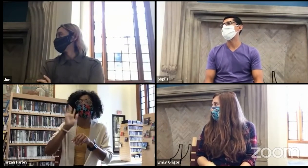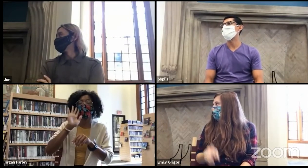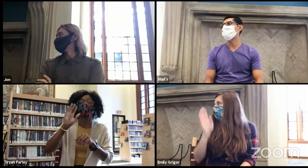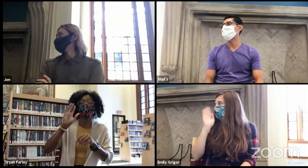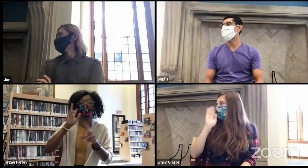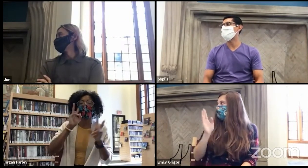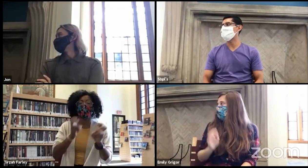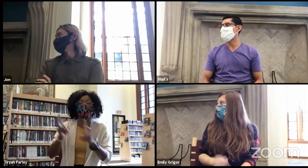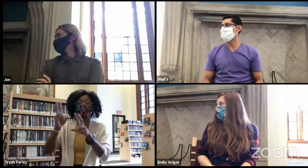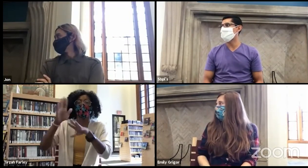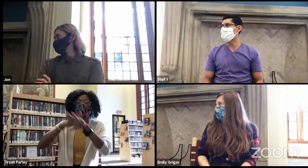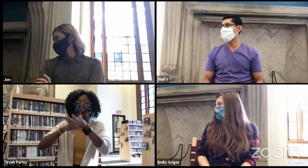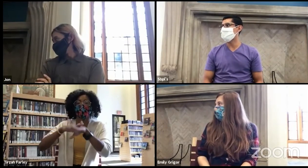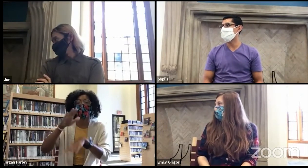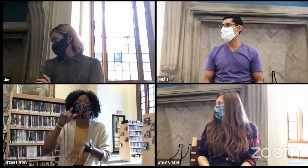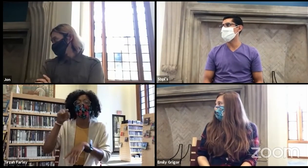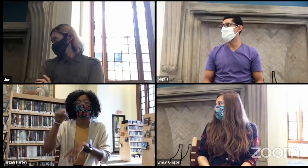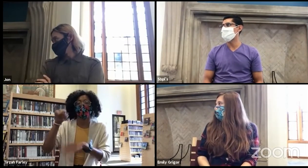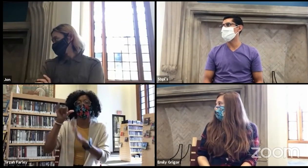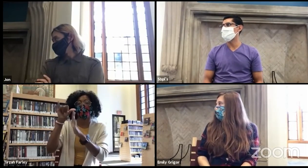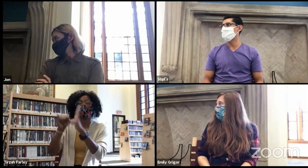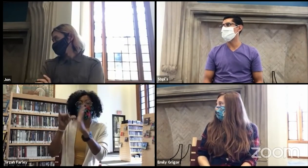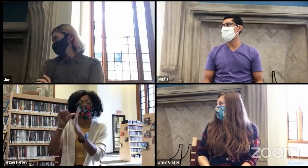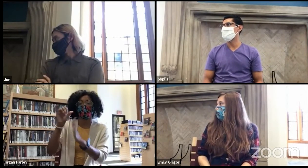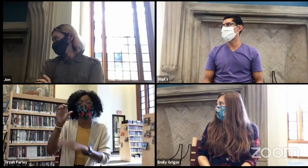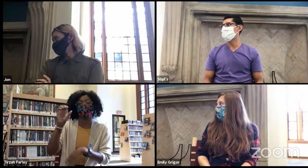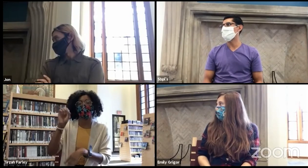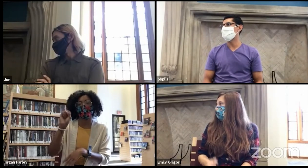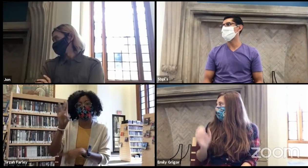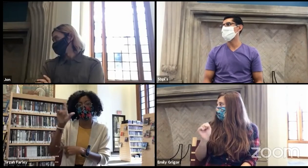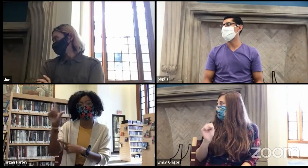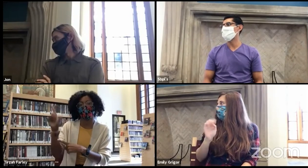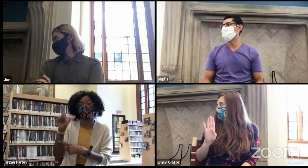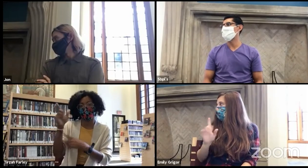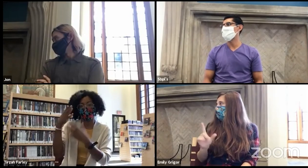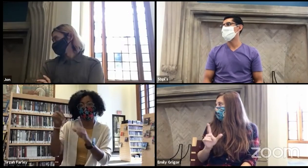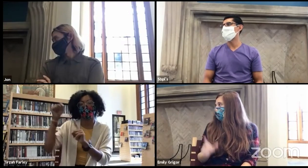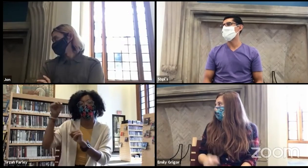And soon we will upload it to our YouTube.